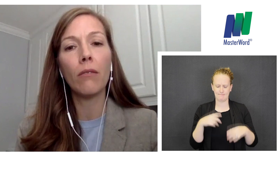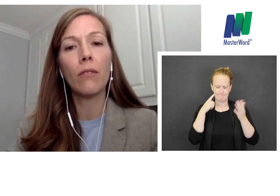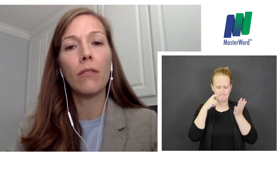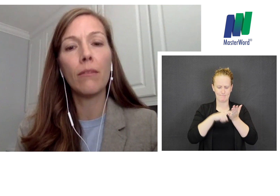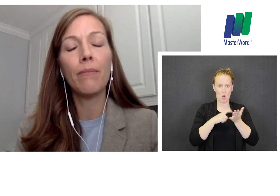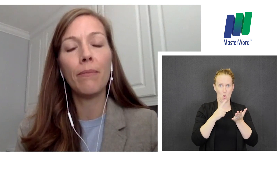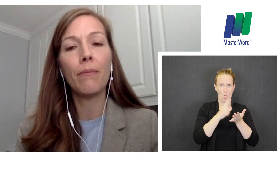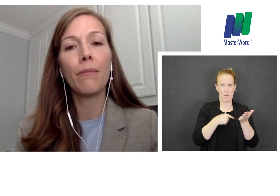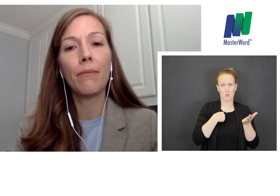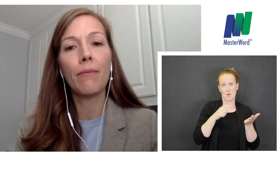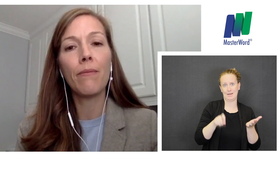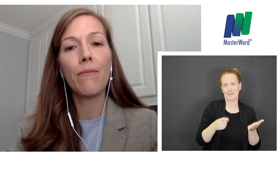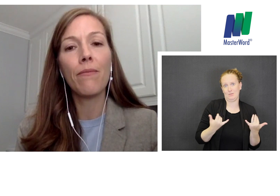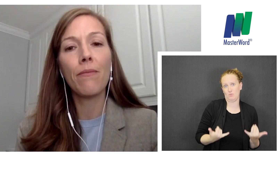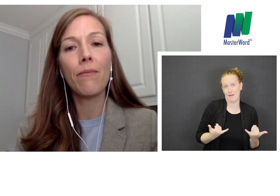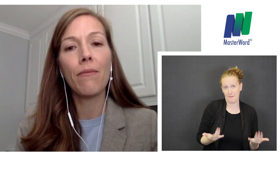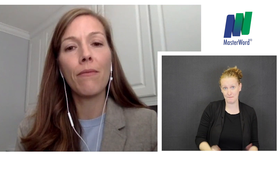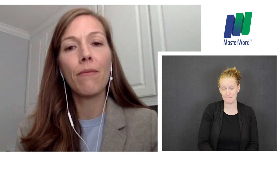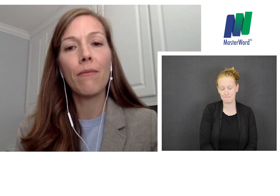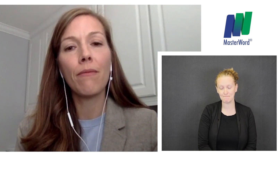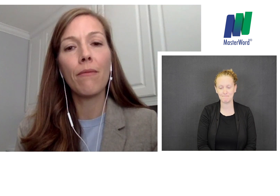now?